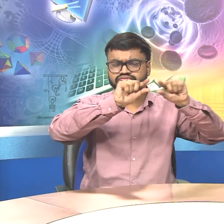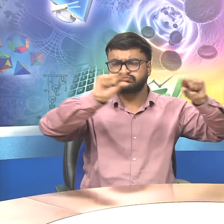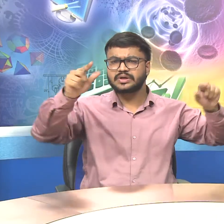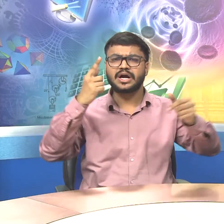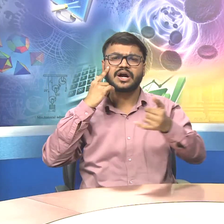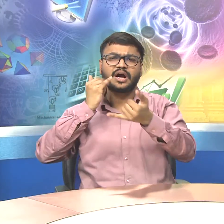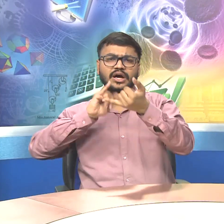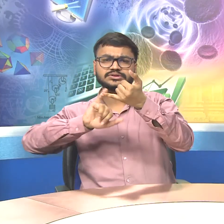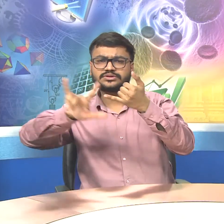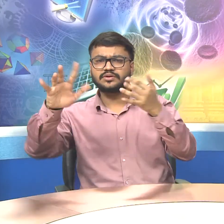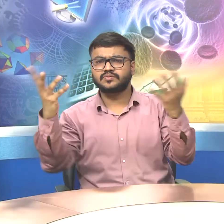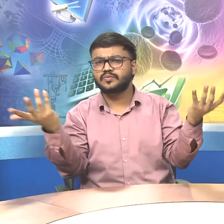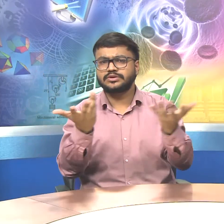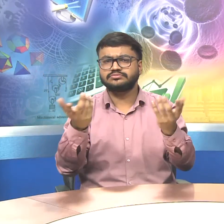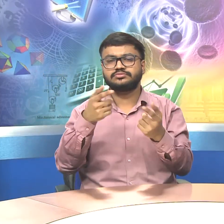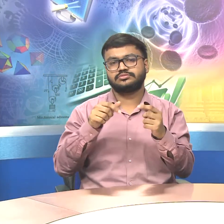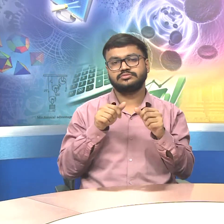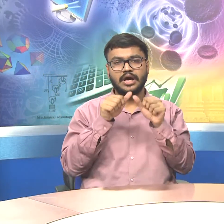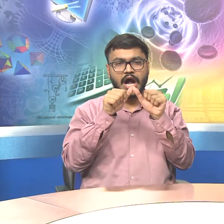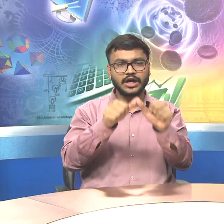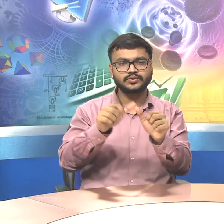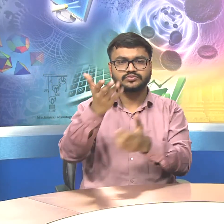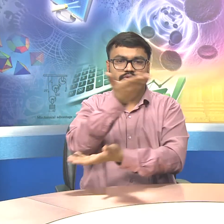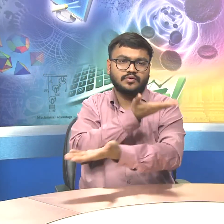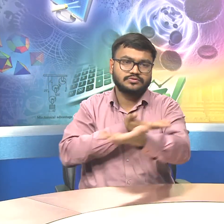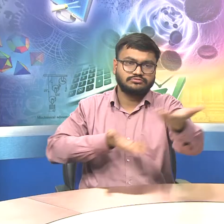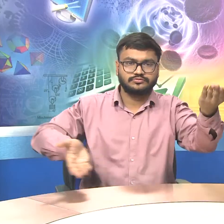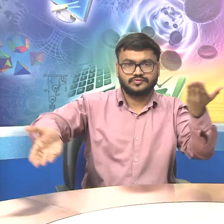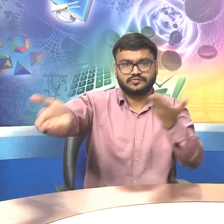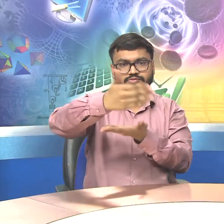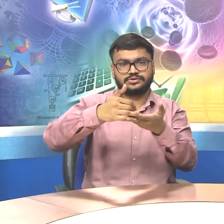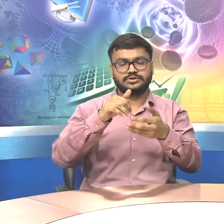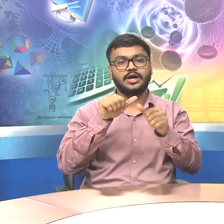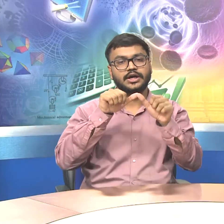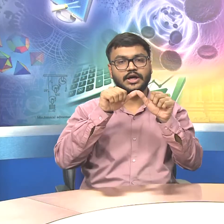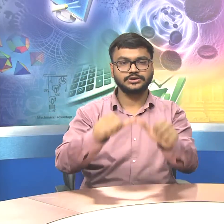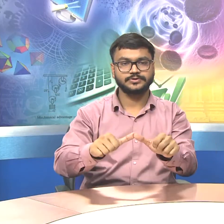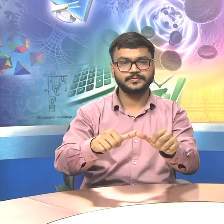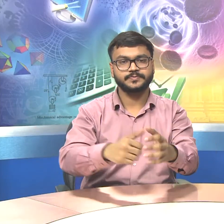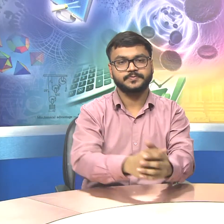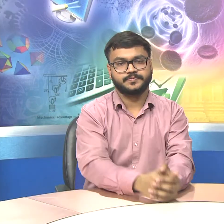is used at the dash of the sentence in ISL.